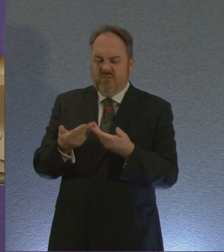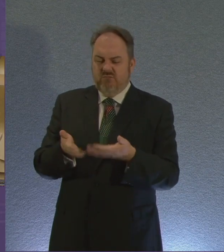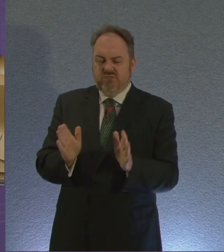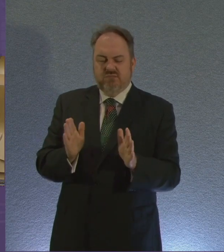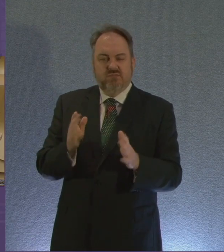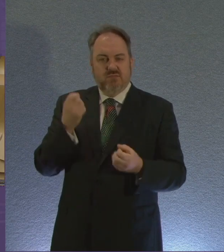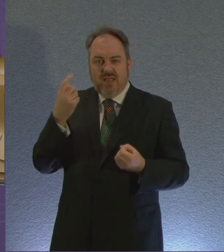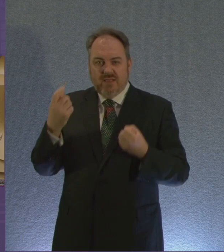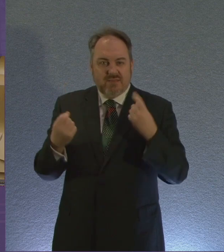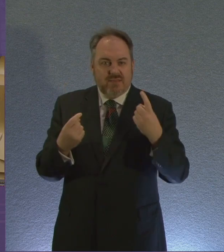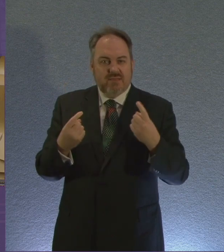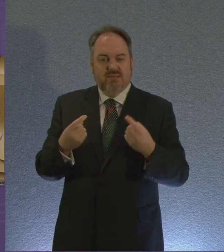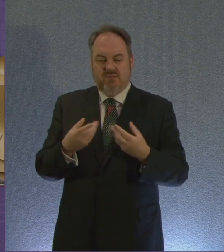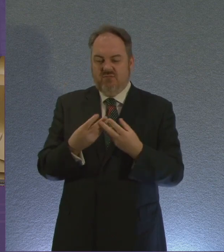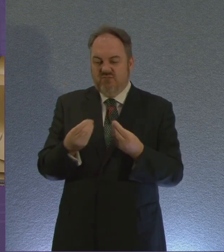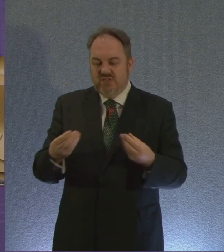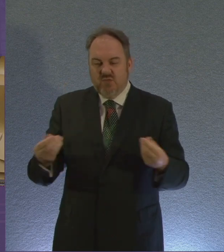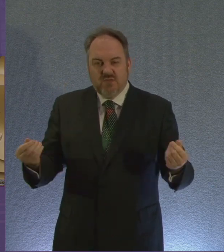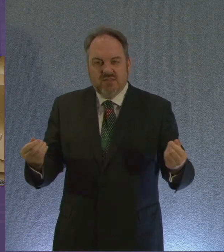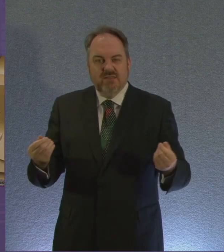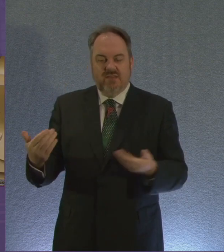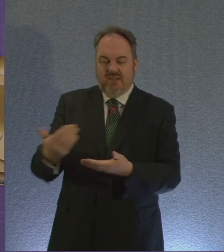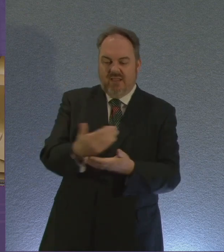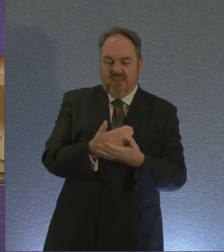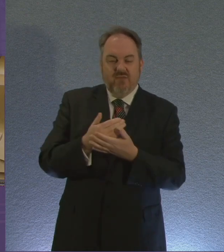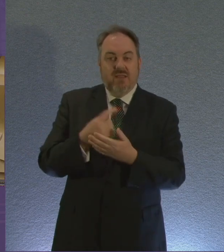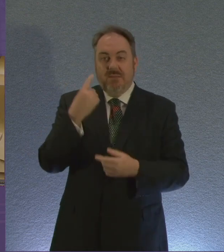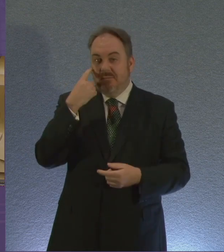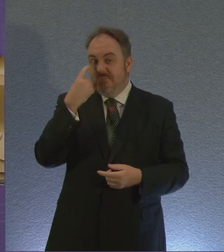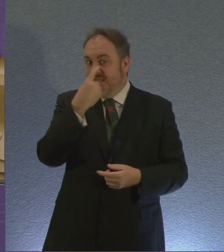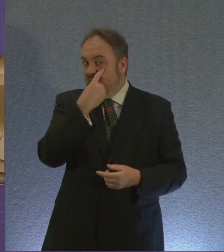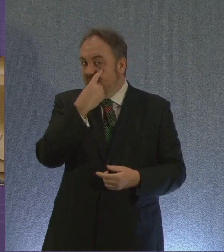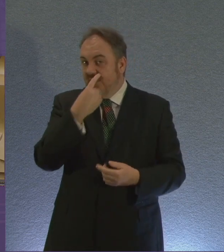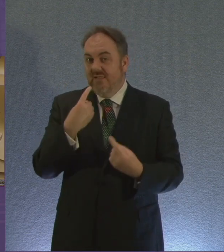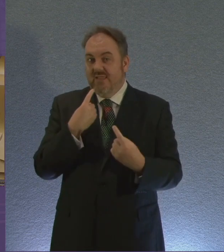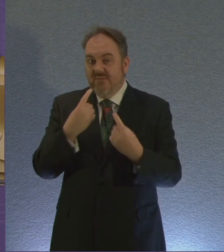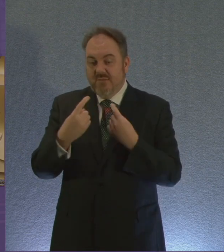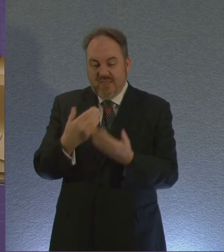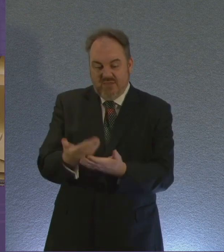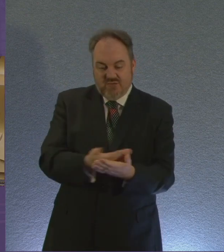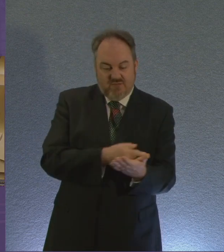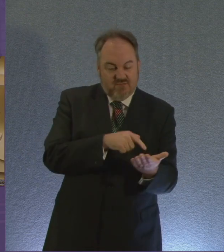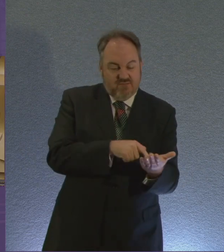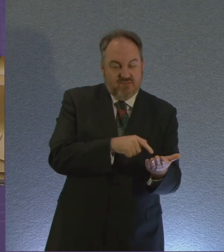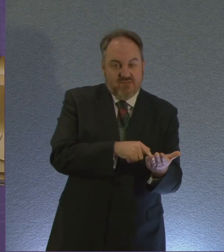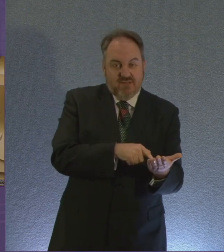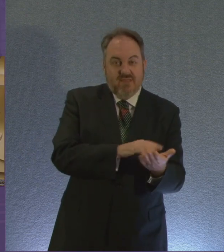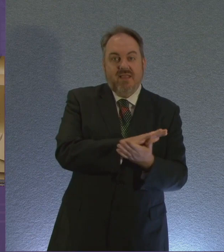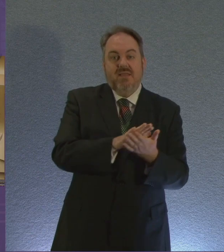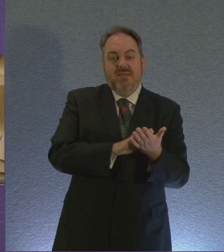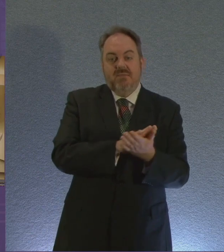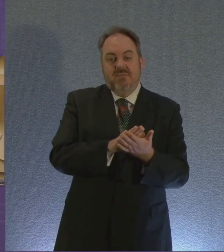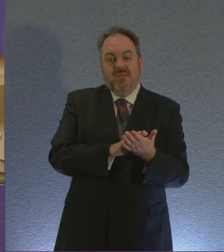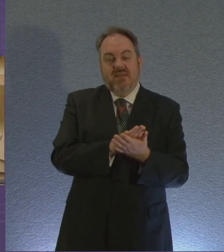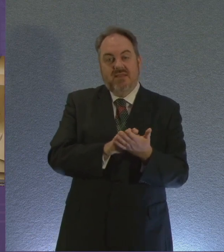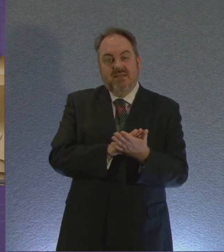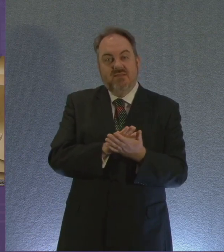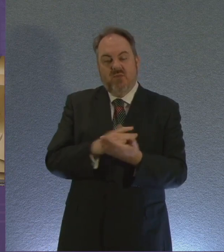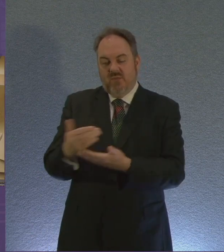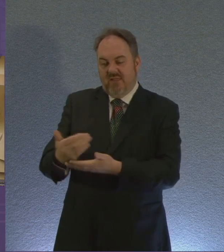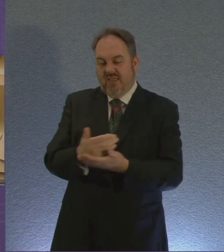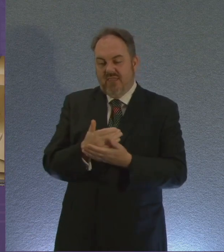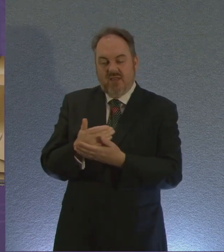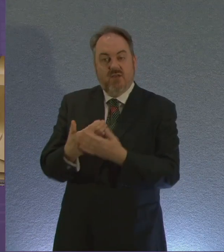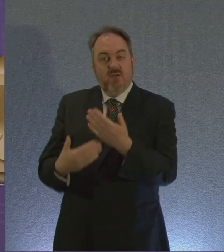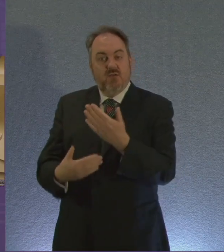guidance, including detailed medical guidance prepared by health and social care professionals. It will require new information sharing arrangements with